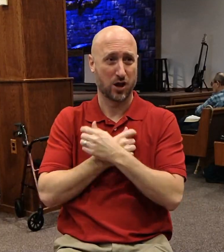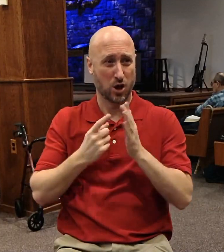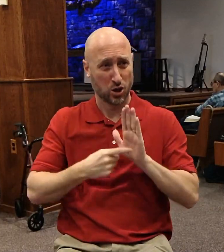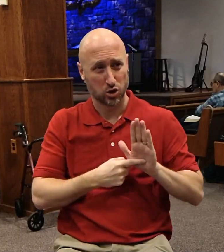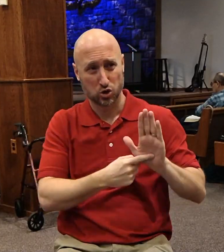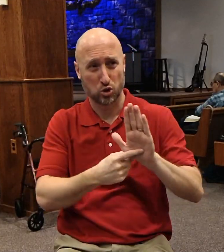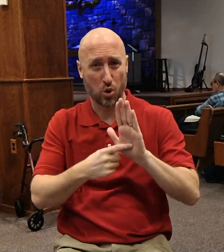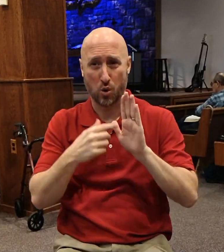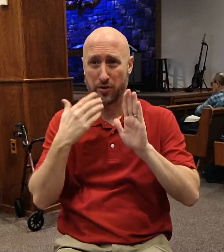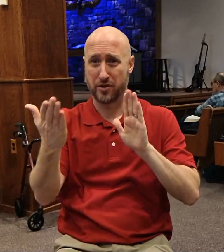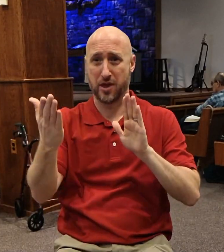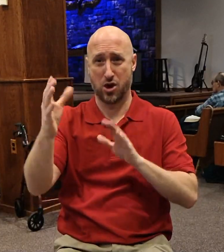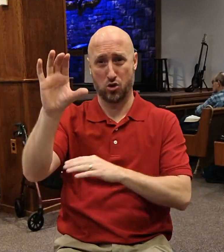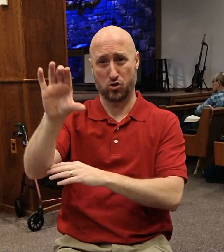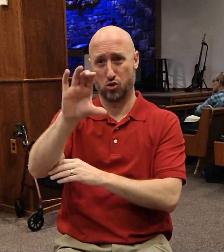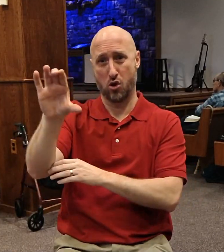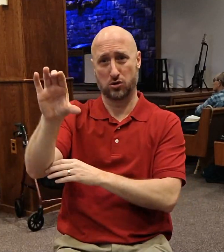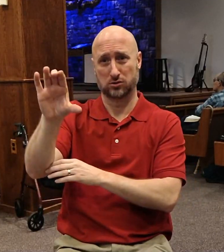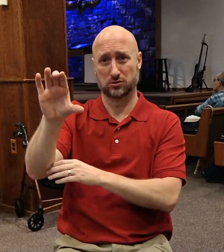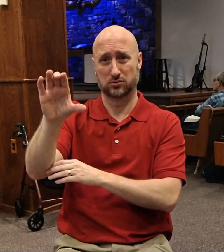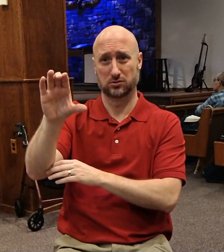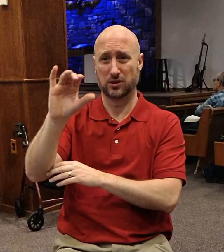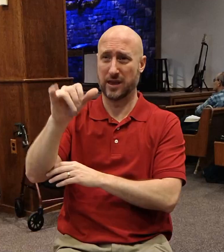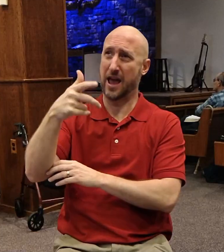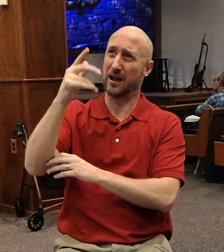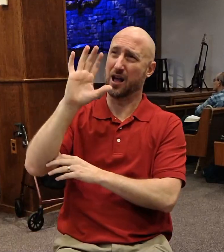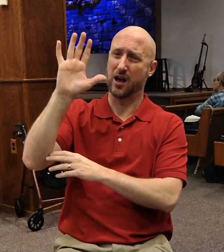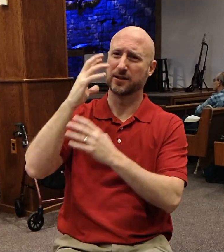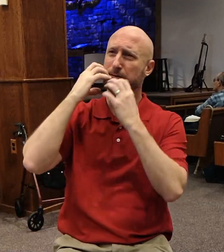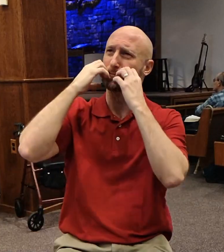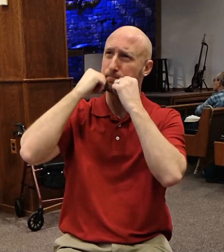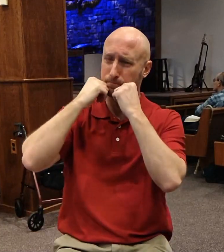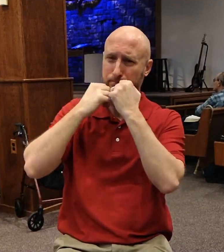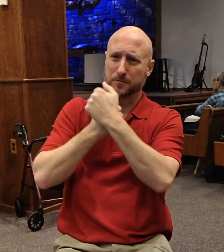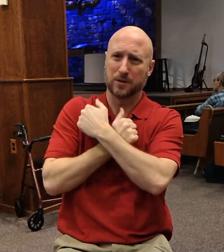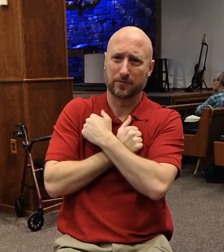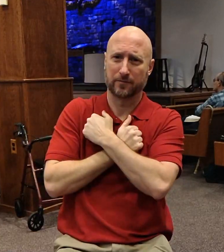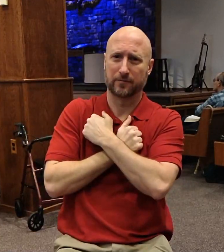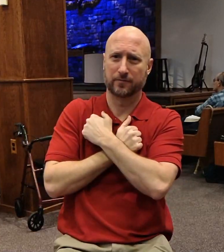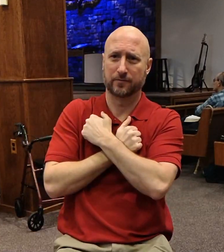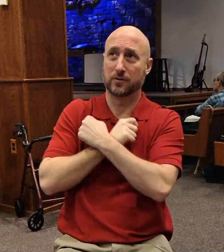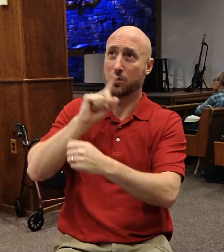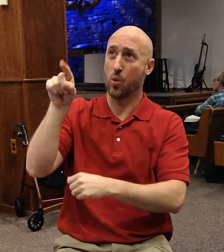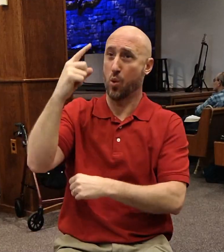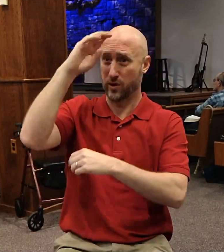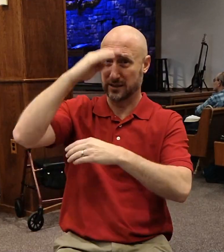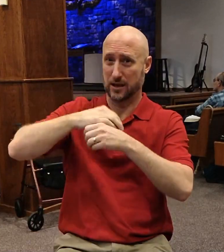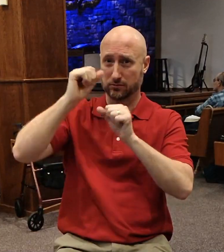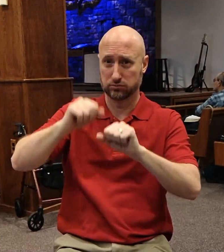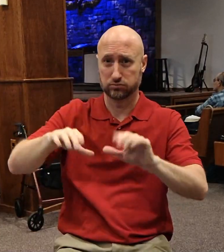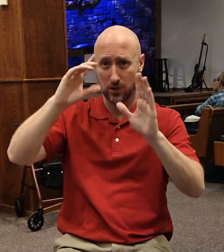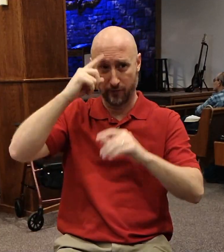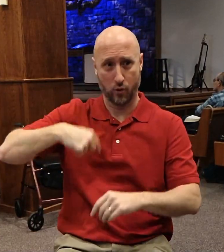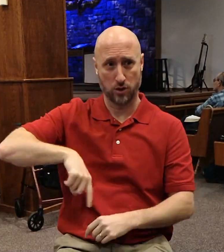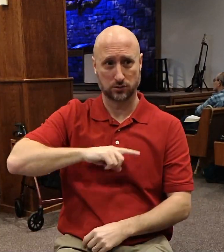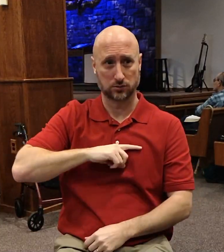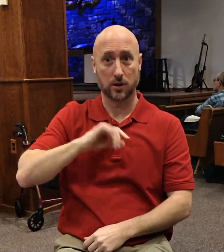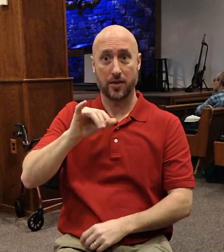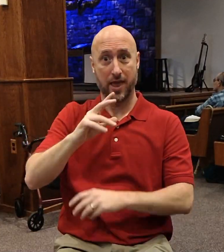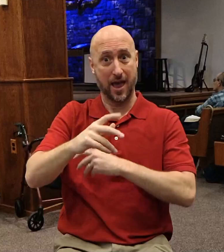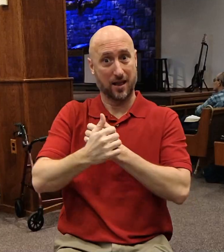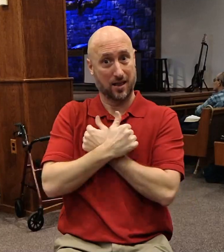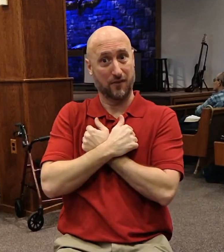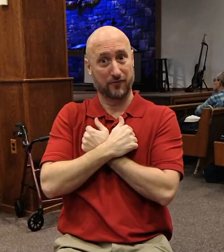of God on the cross giving his own son. And the love that we are to love with